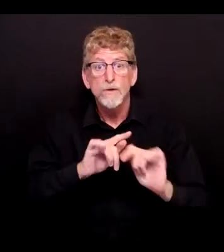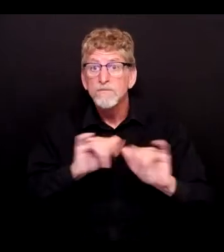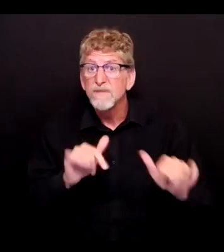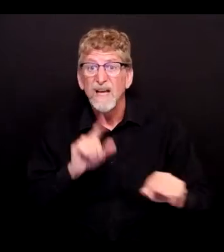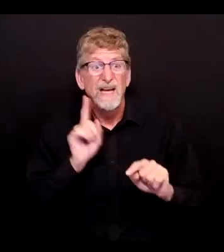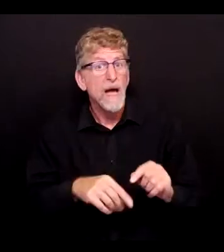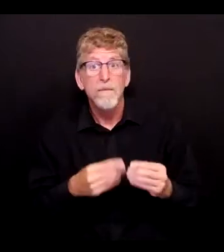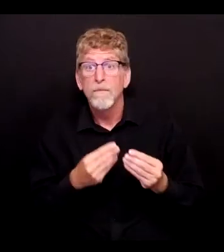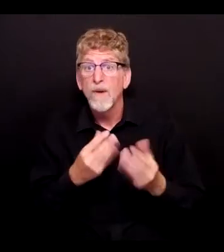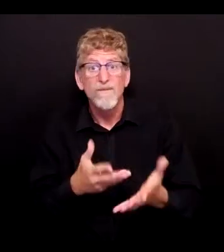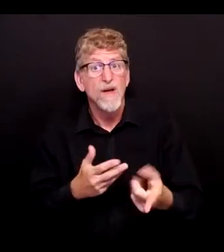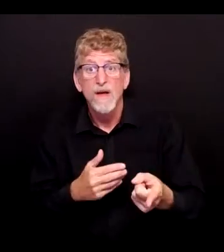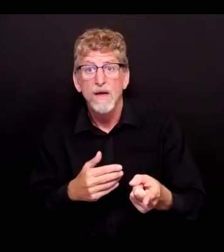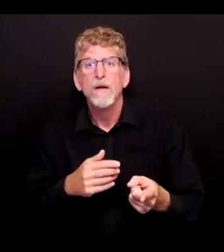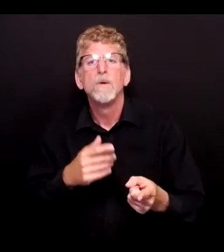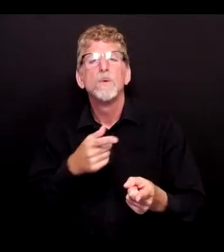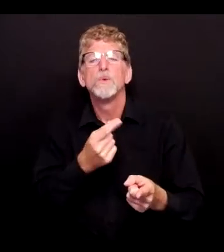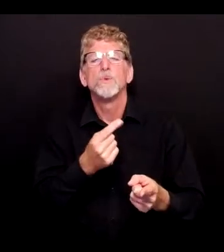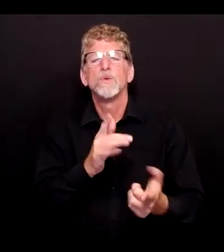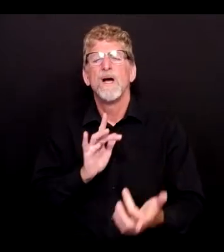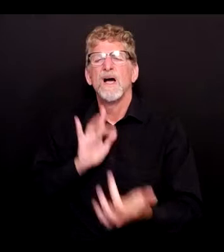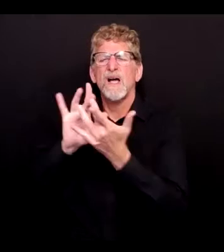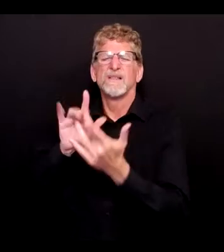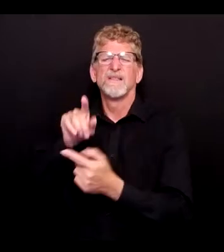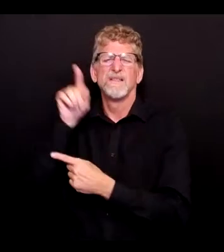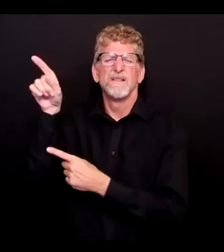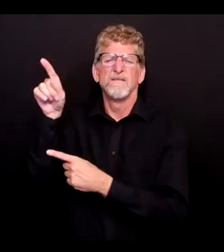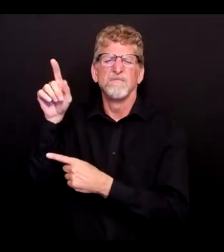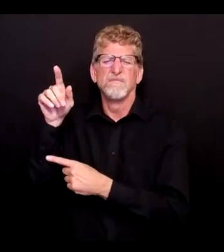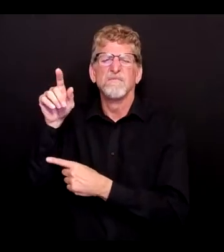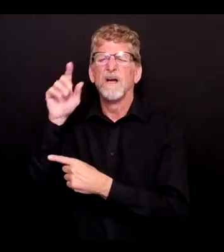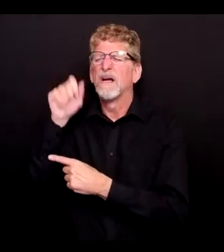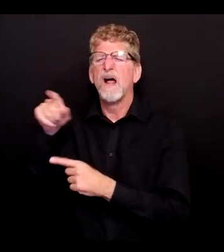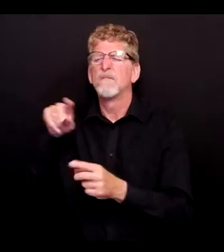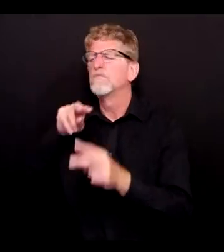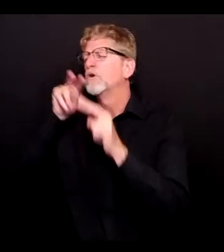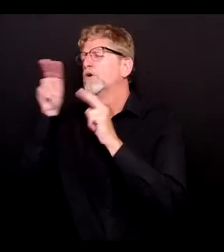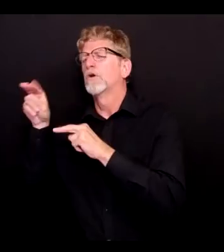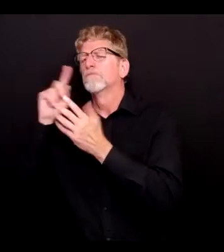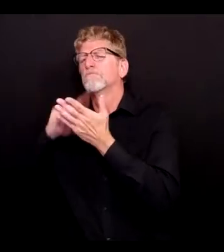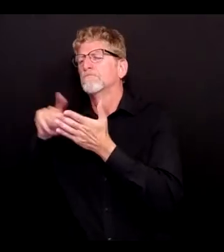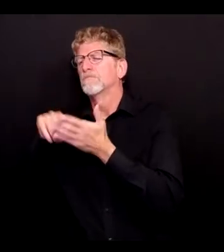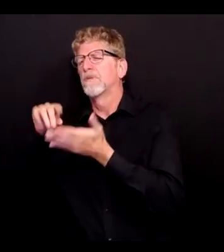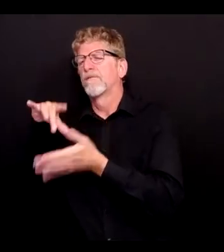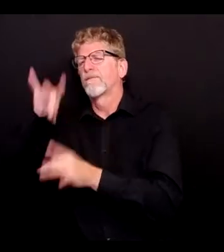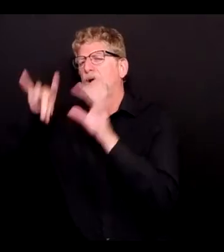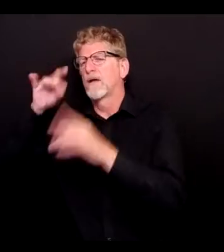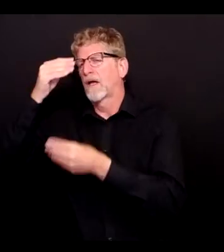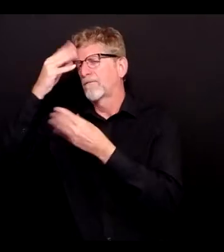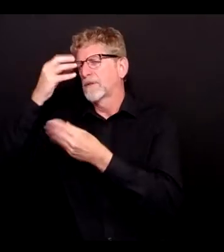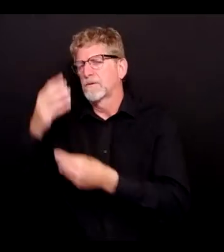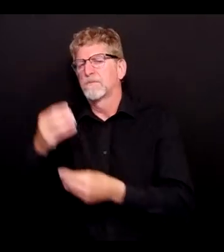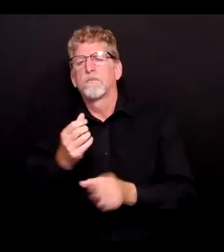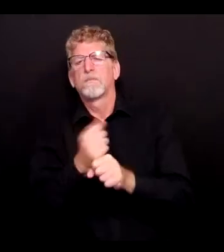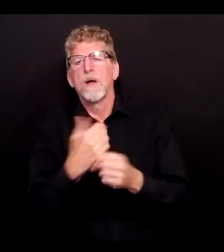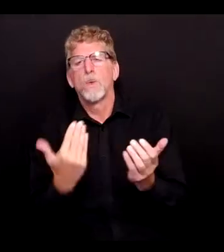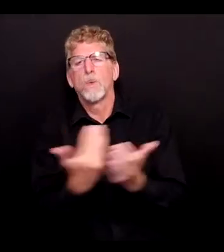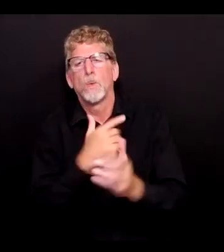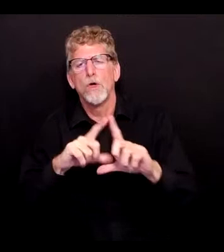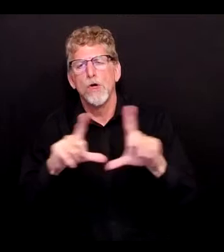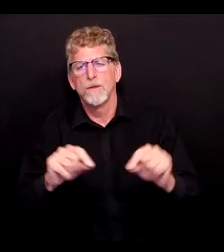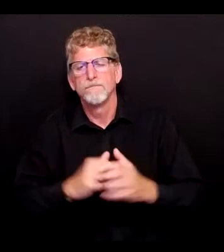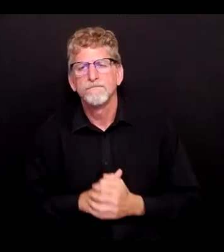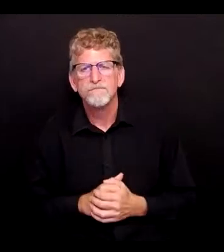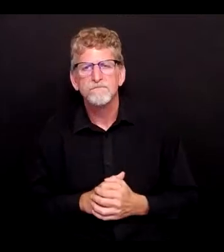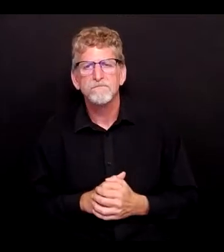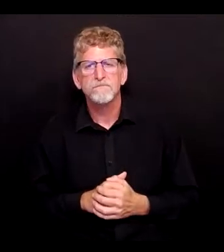show proof of immunization and they've lost the card. Okay, great. Thank you. And one really quick follow-up. We're just wondering